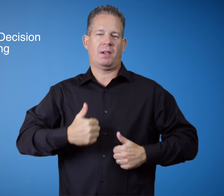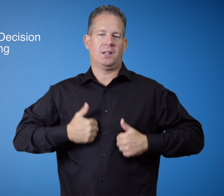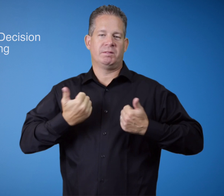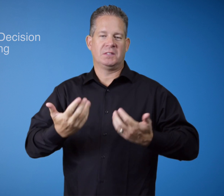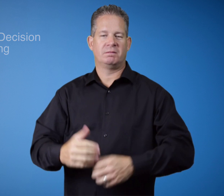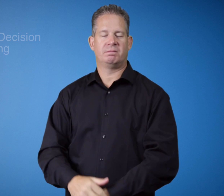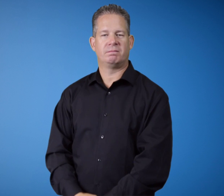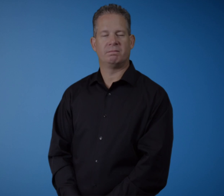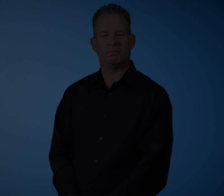disability.